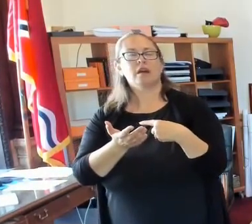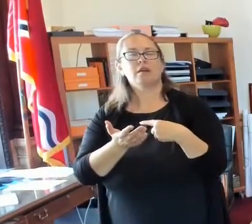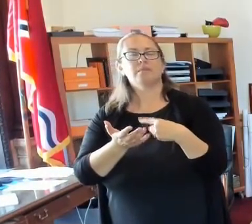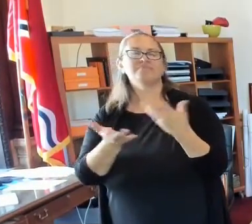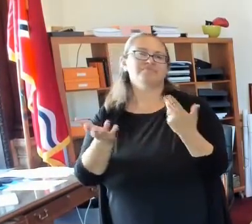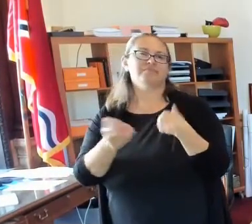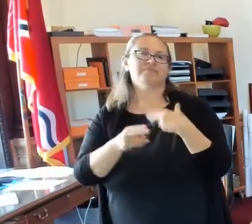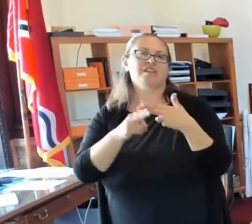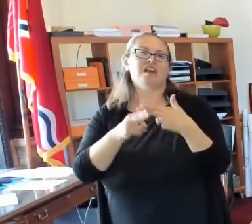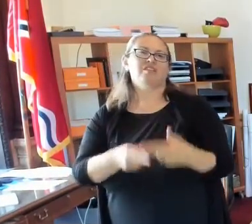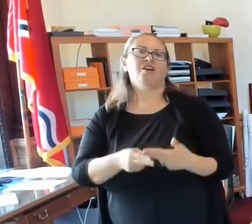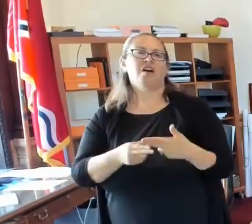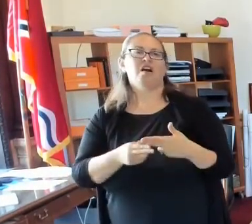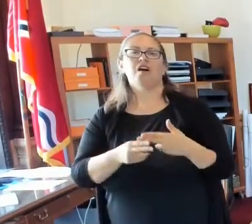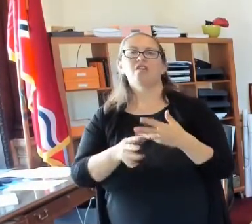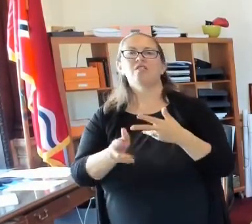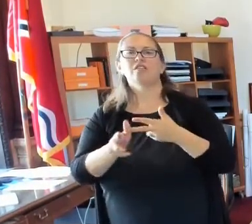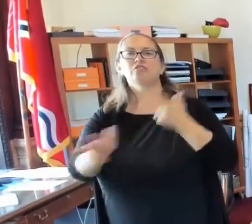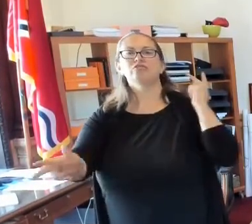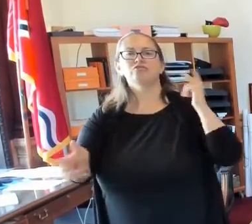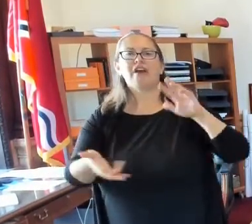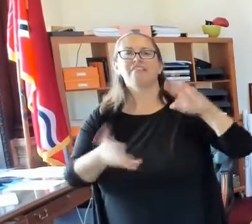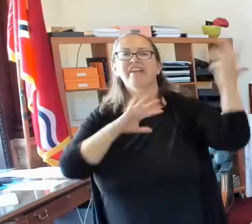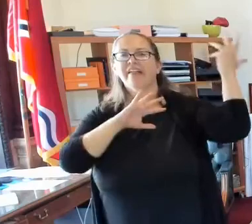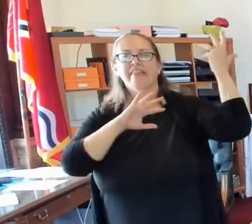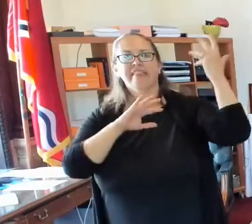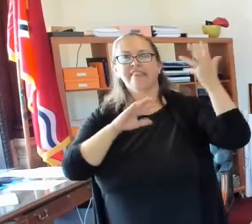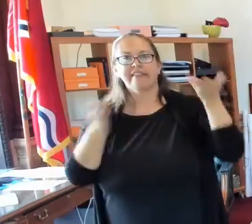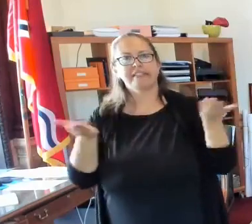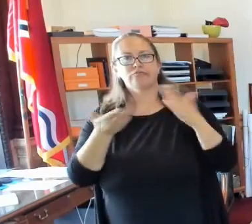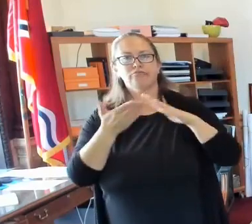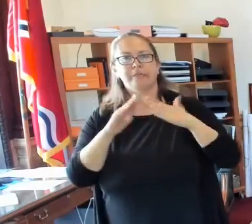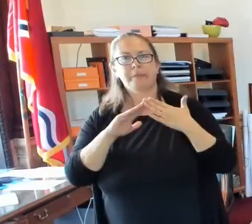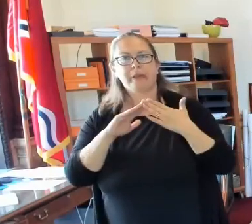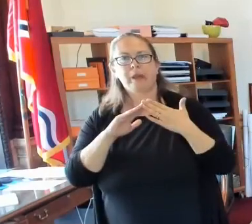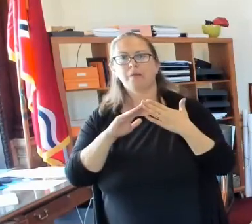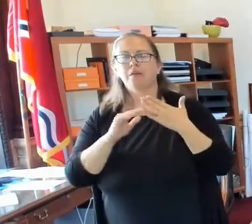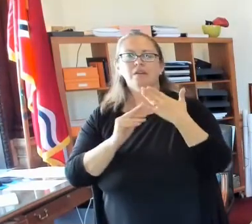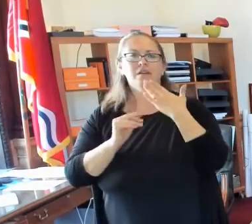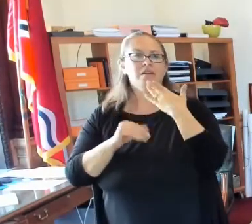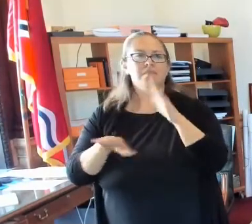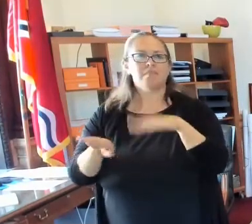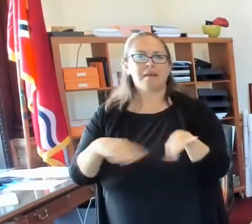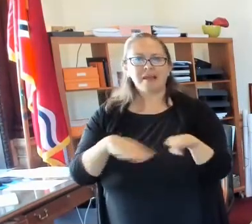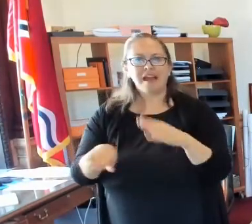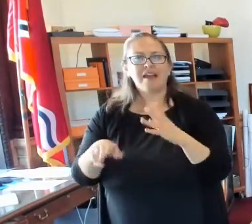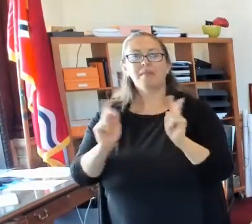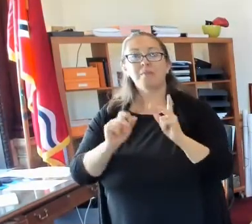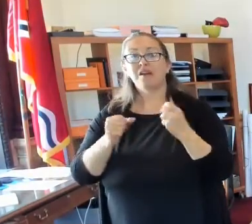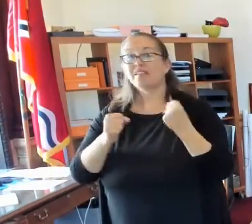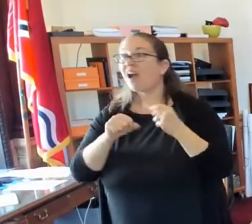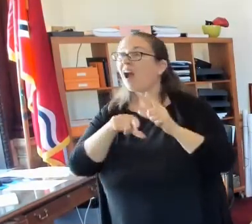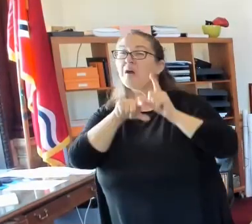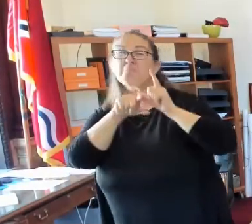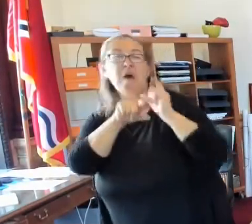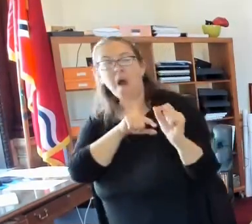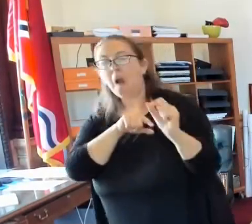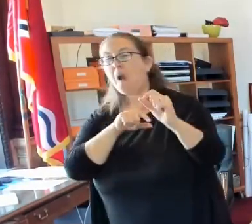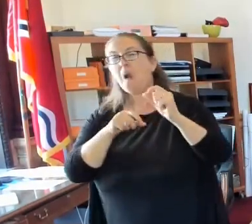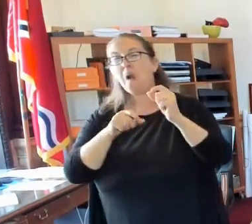I'll call it the chaos, the traffic chaos in downtown. Bad behavior, people driving fast, people